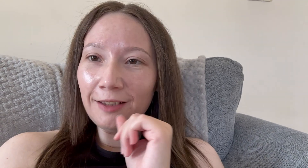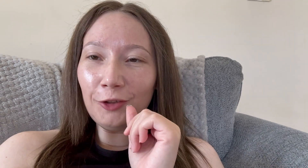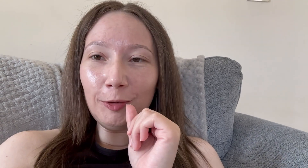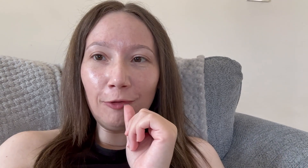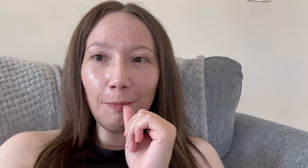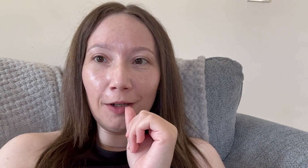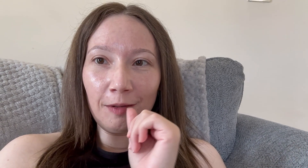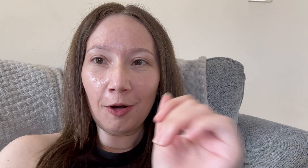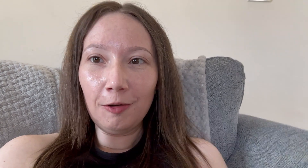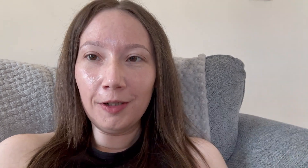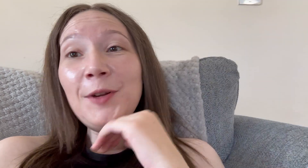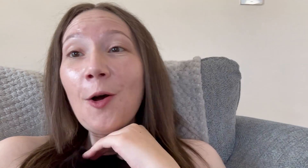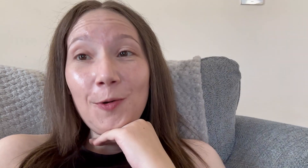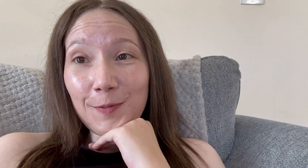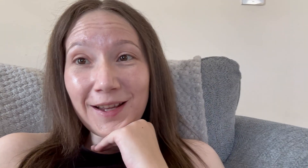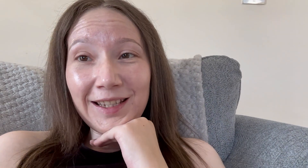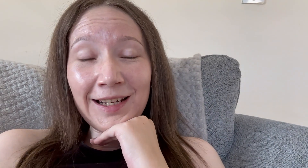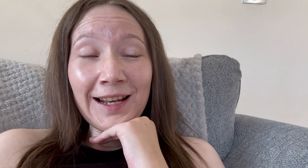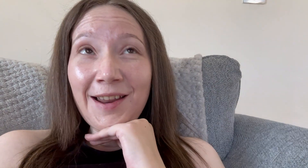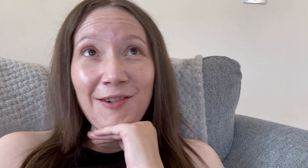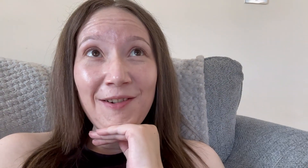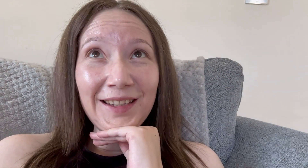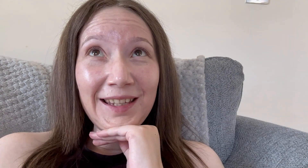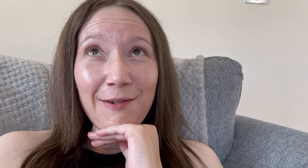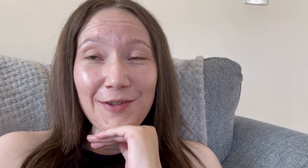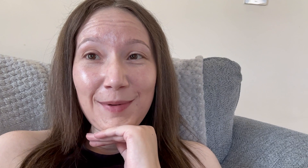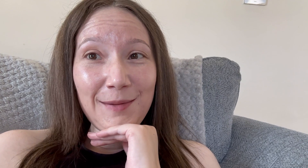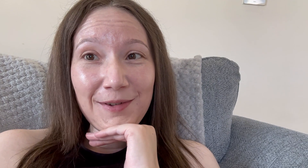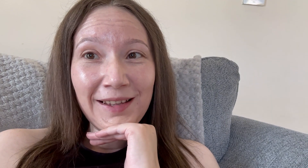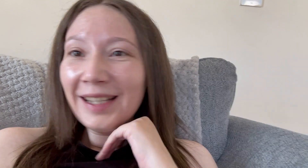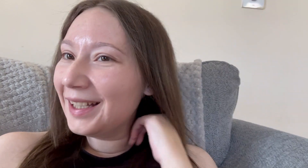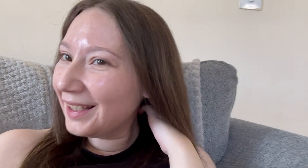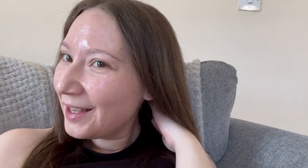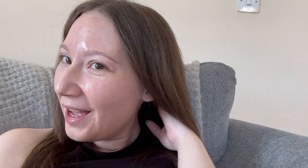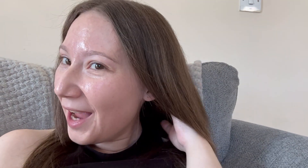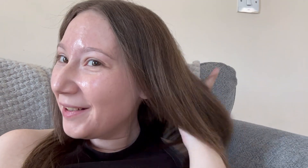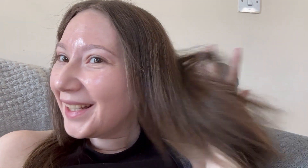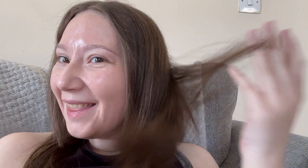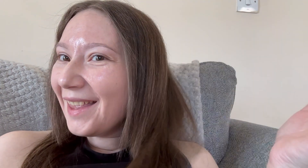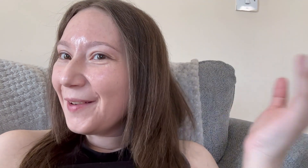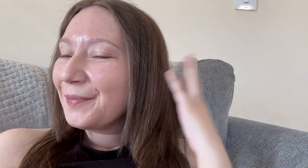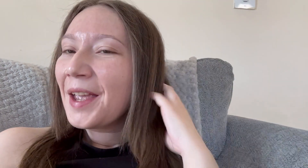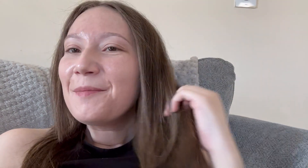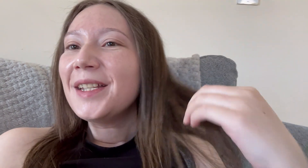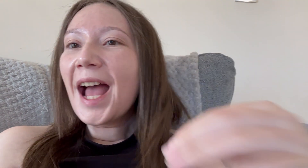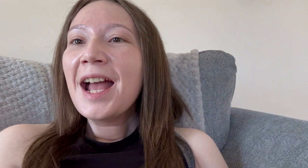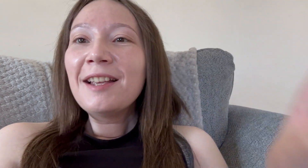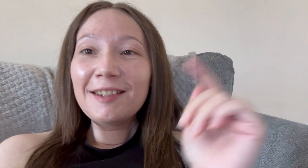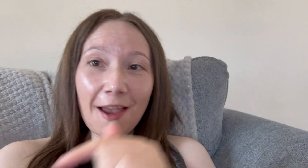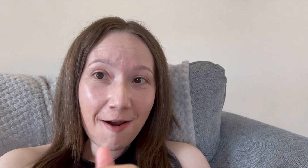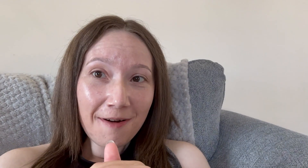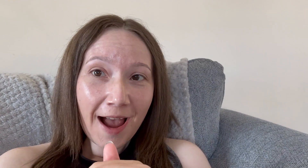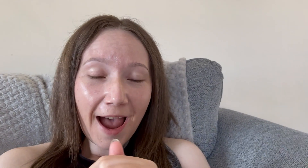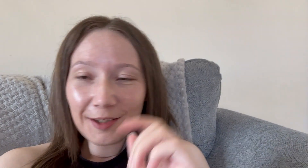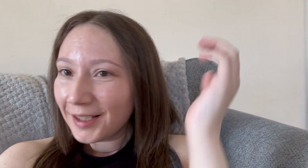I didn't vlog with Rob because I'm awkward. I'm an awkward person and I never know what to say with other people. I will get there though. But yeah,